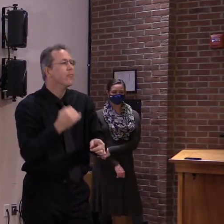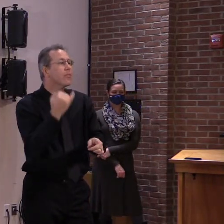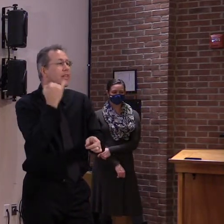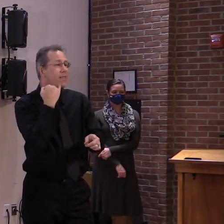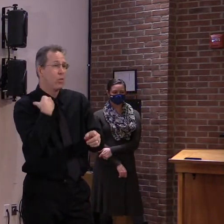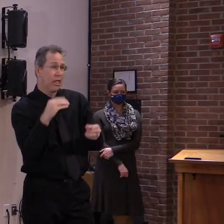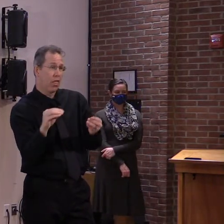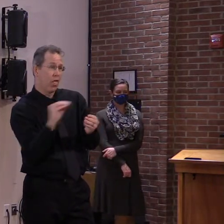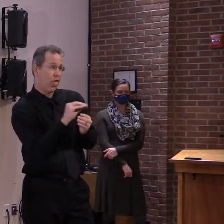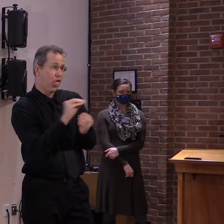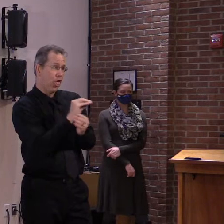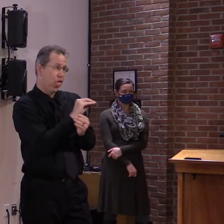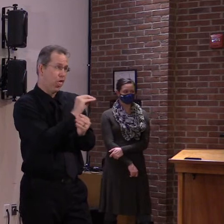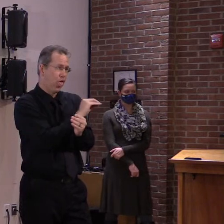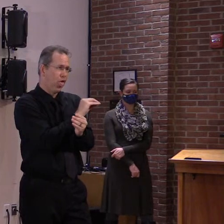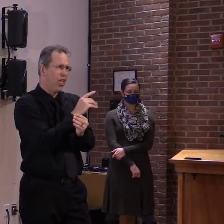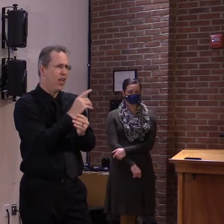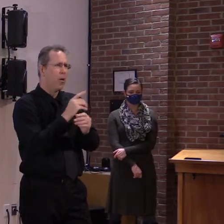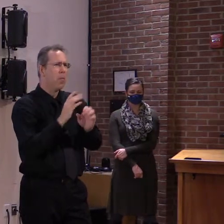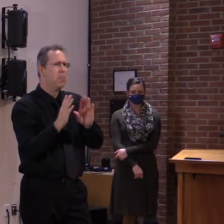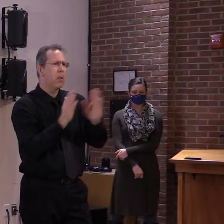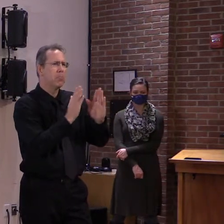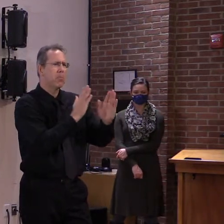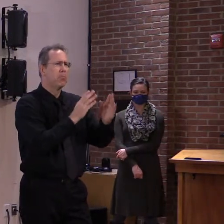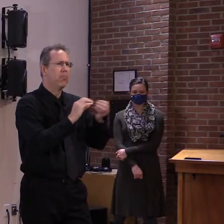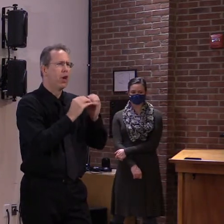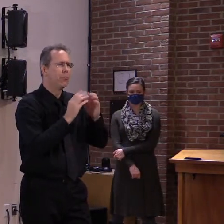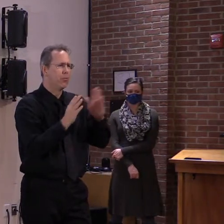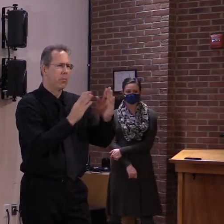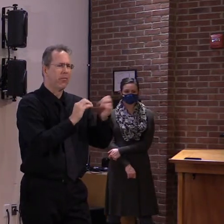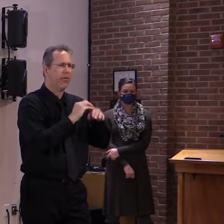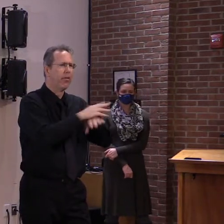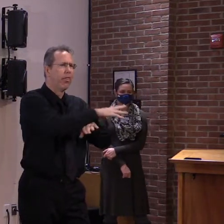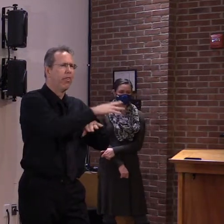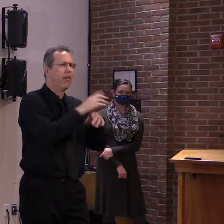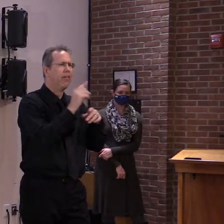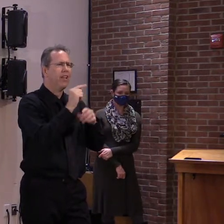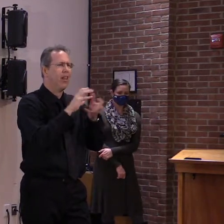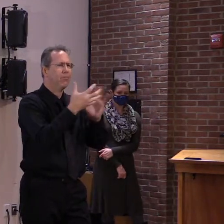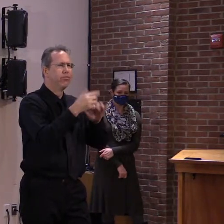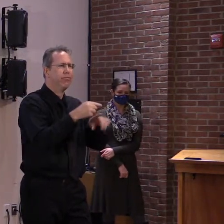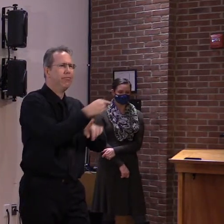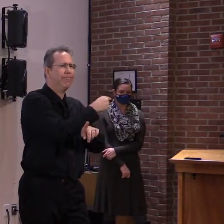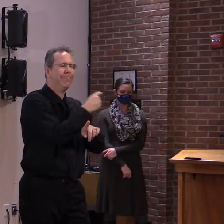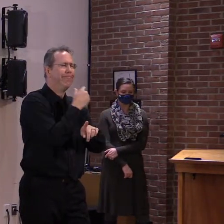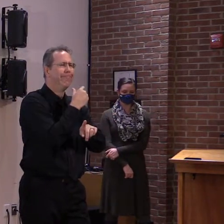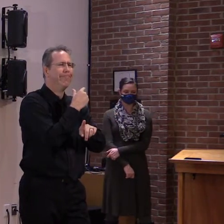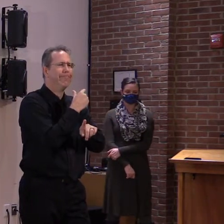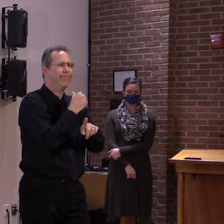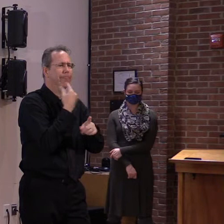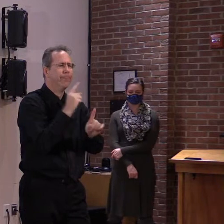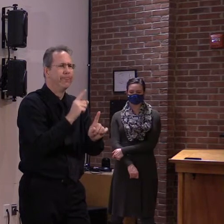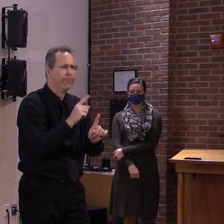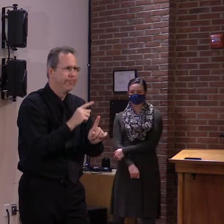Thanksgiving-related case. So it's not misrepresenting the data in any major way.